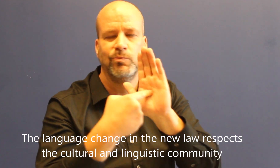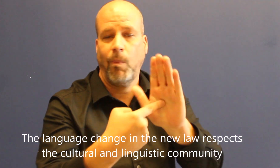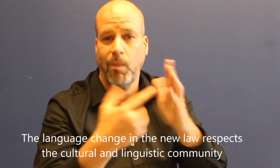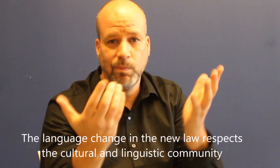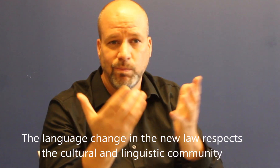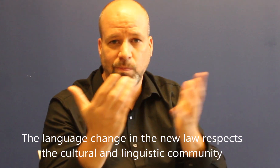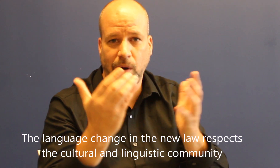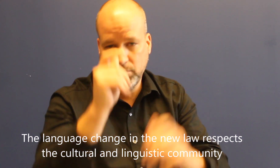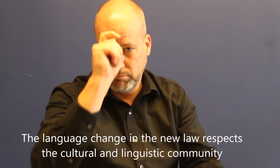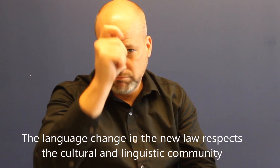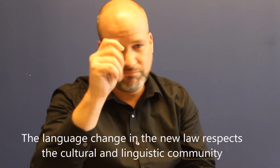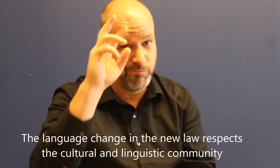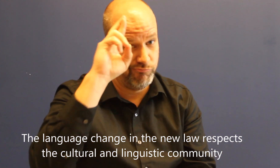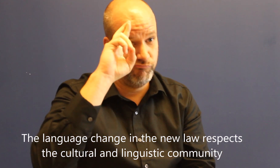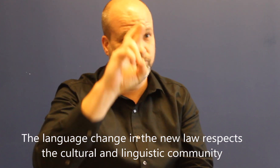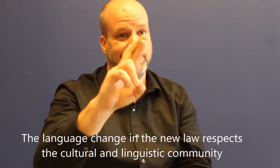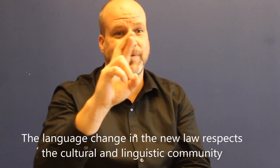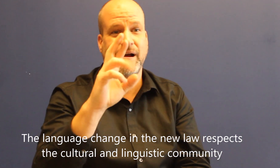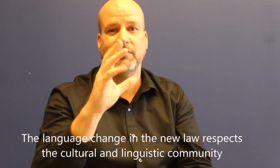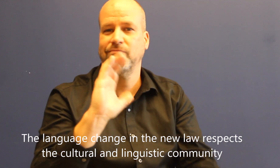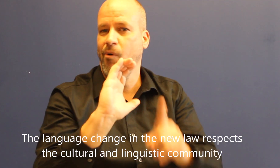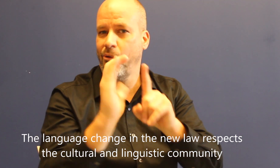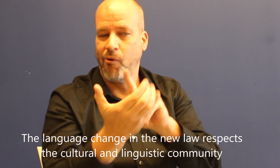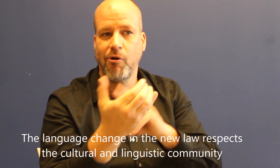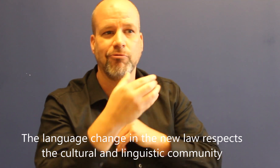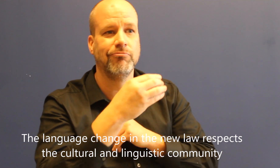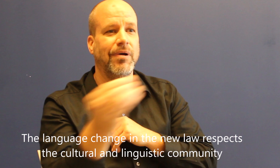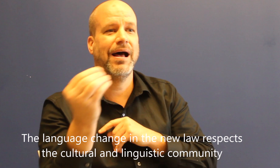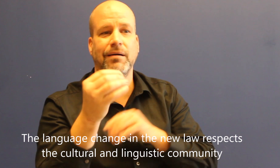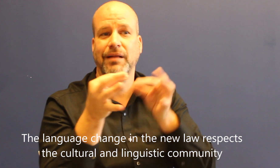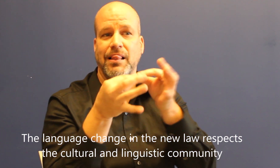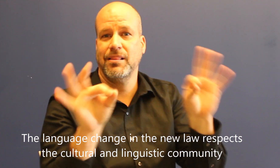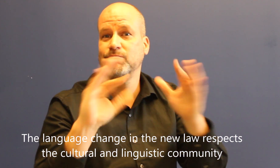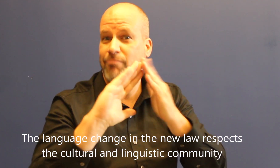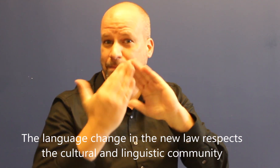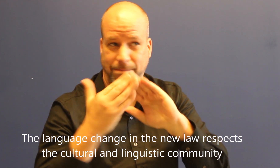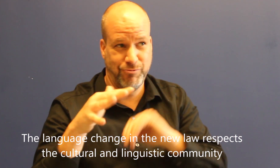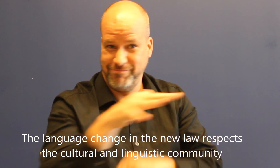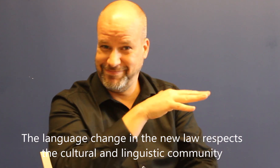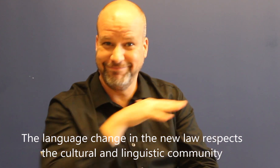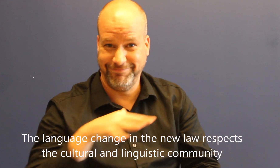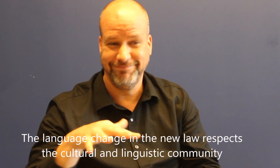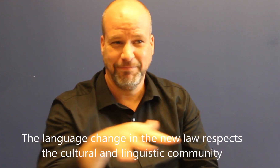The language change in the new law respects the cultural and linguistic community